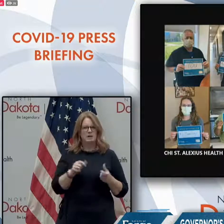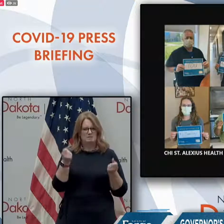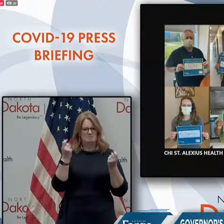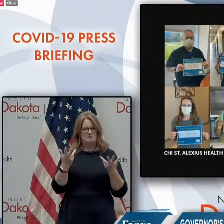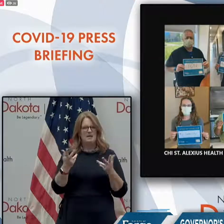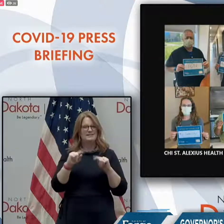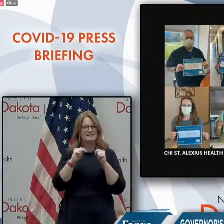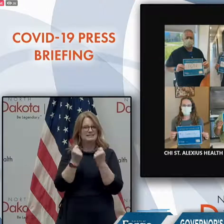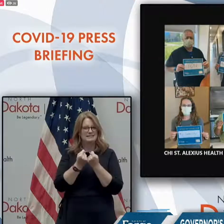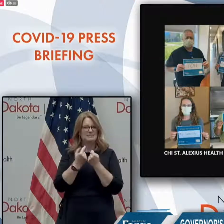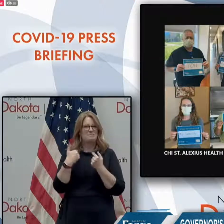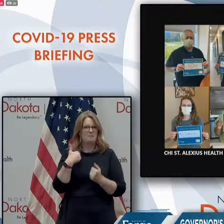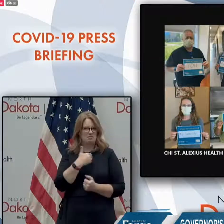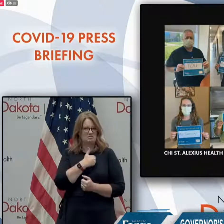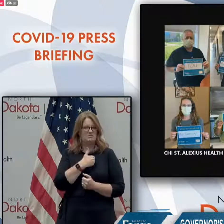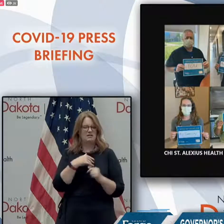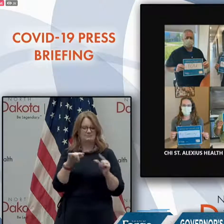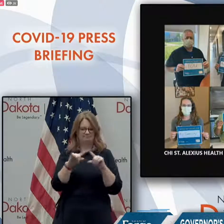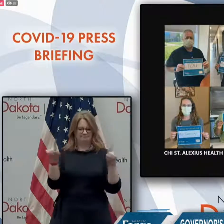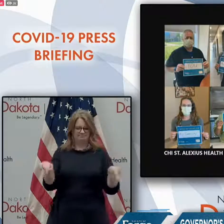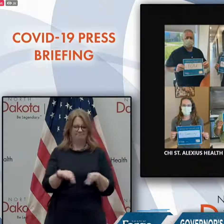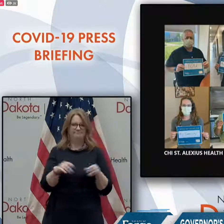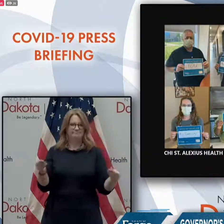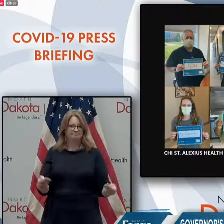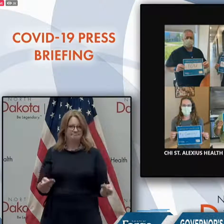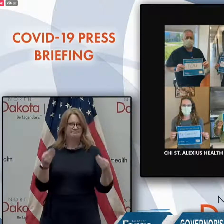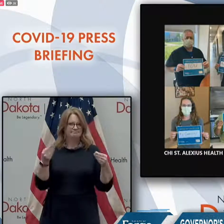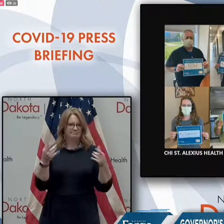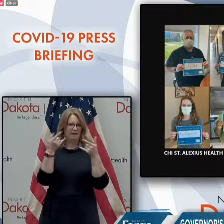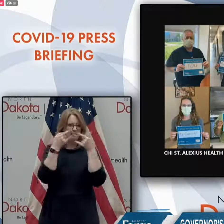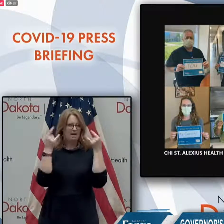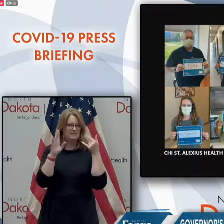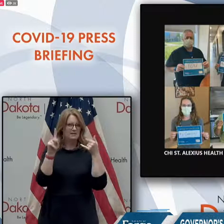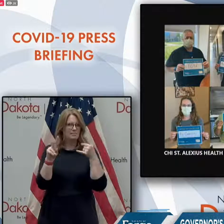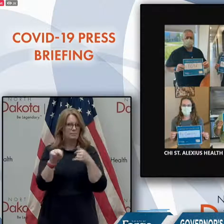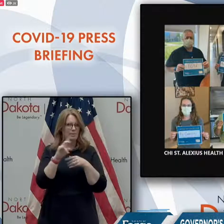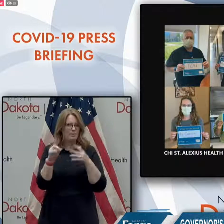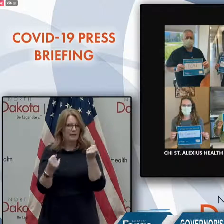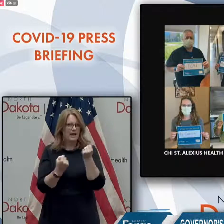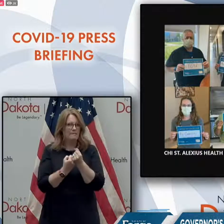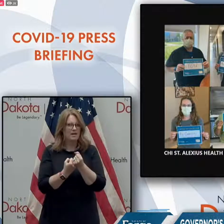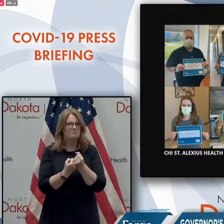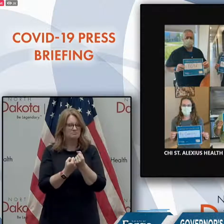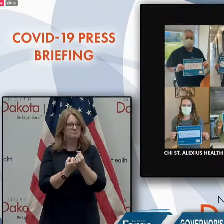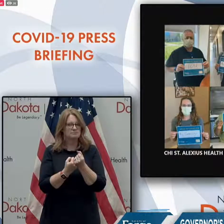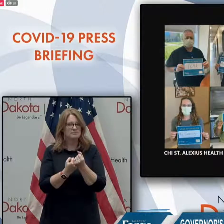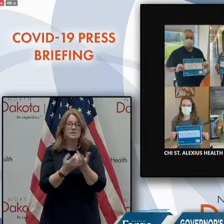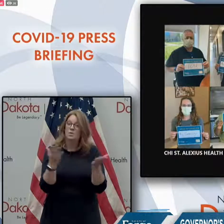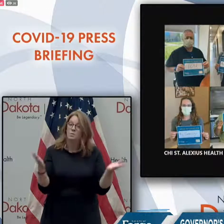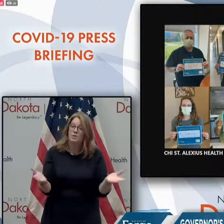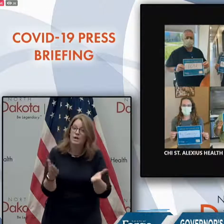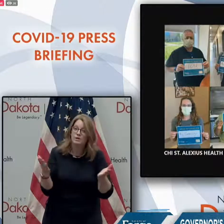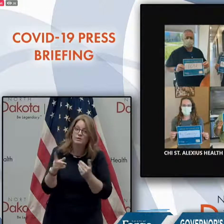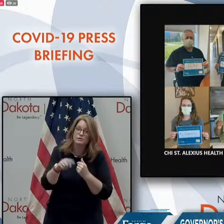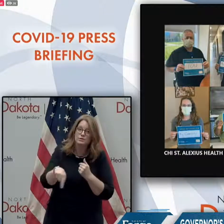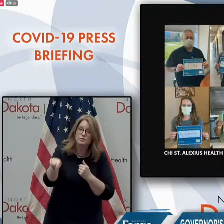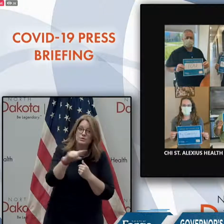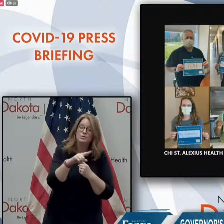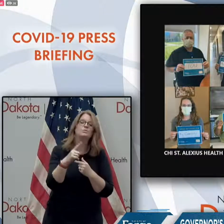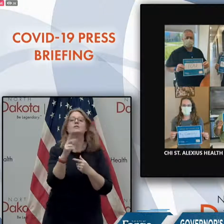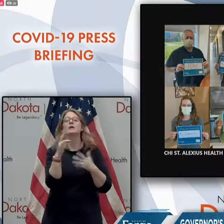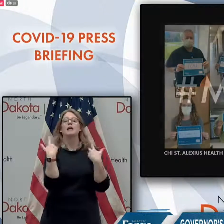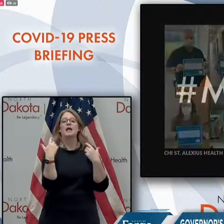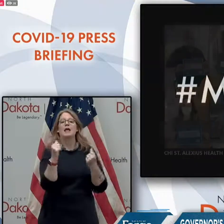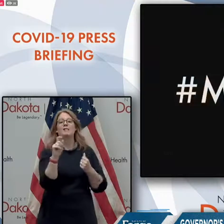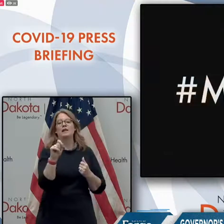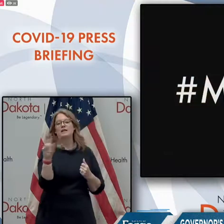team members who joined the Mask Up North Dakota campaign. And again, we encourage you also to go out there to